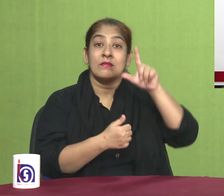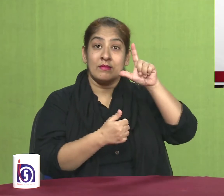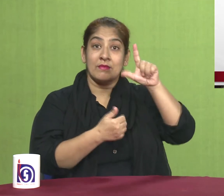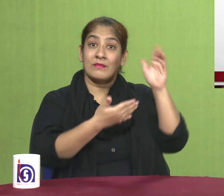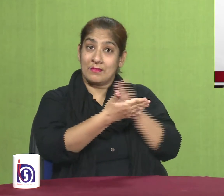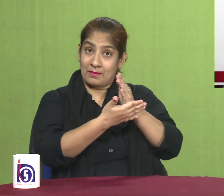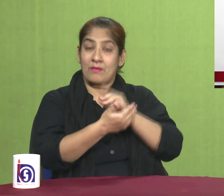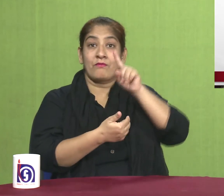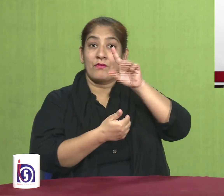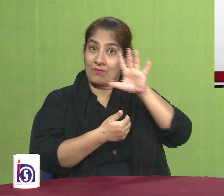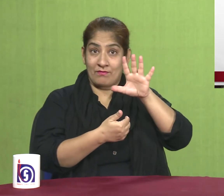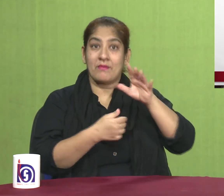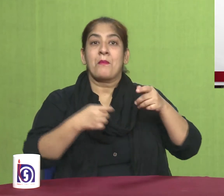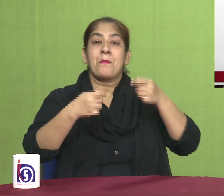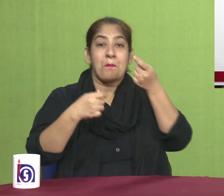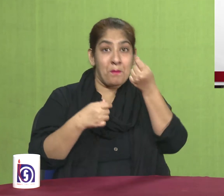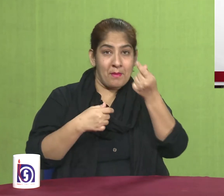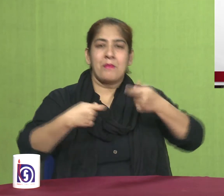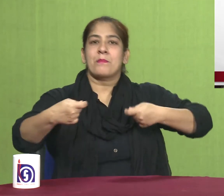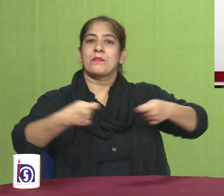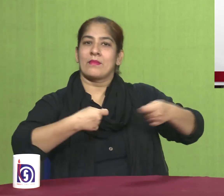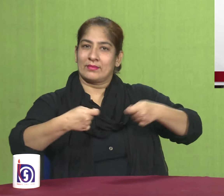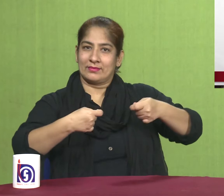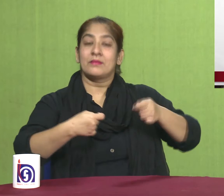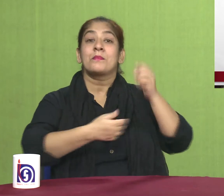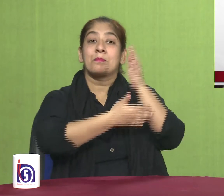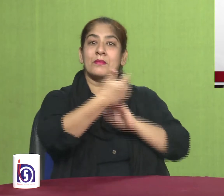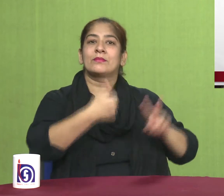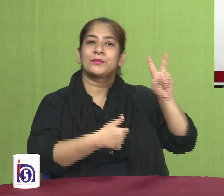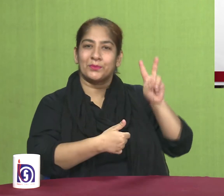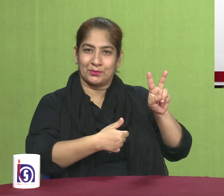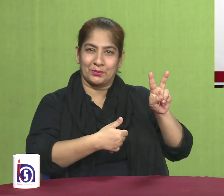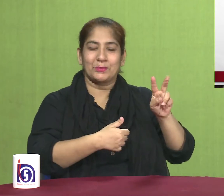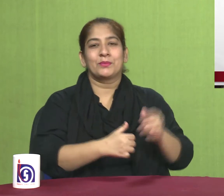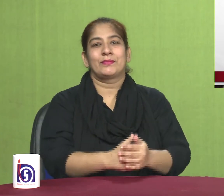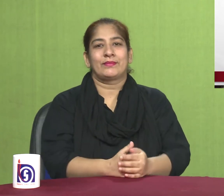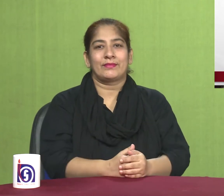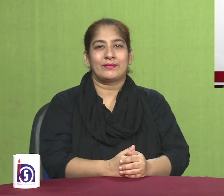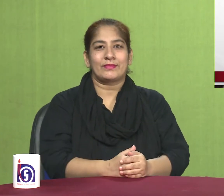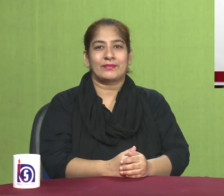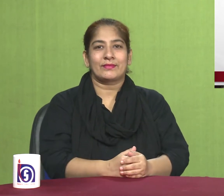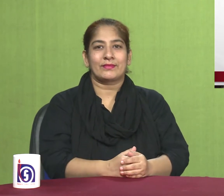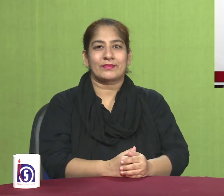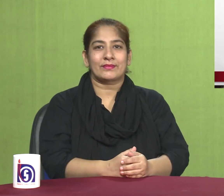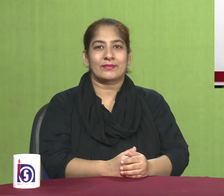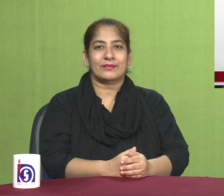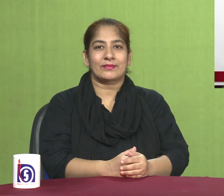Lesson name is Financing of Business. This is video part 2.